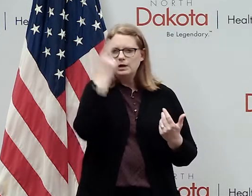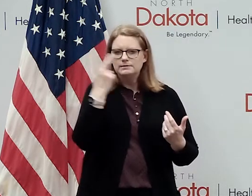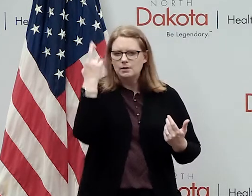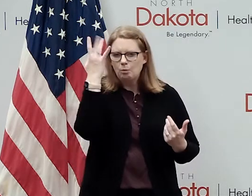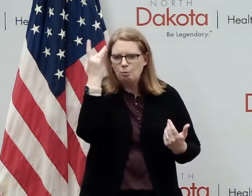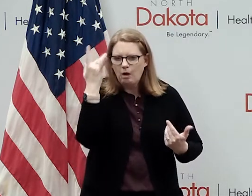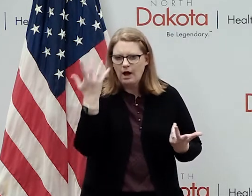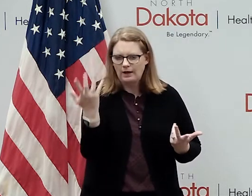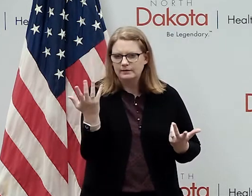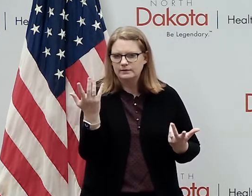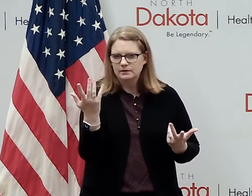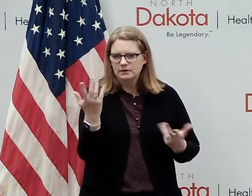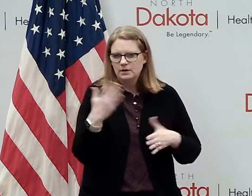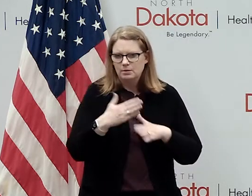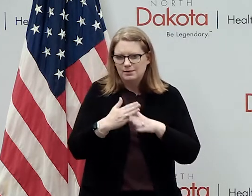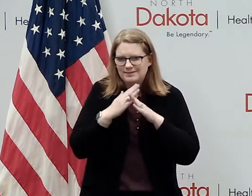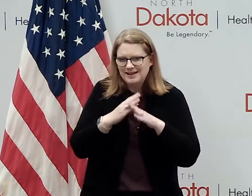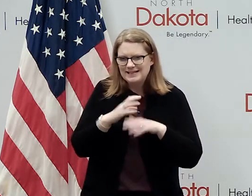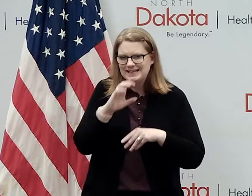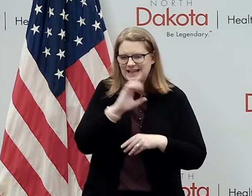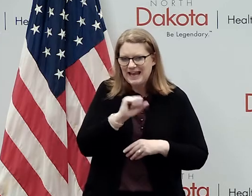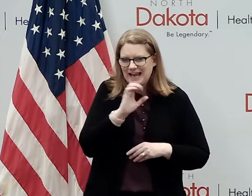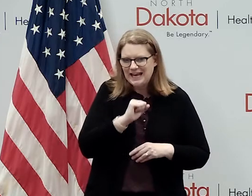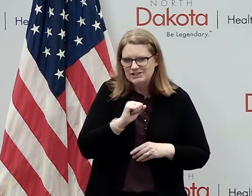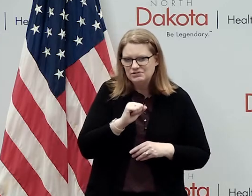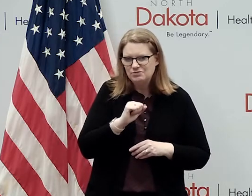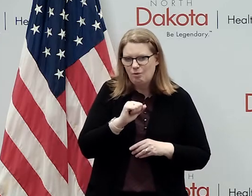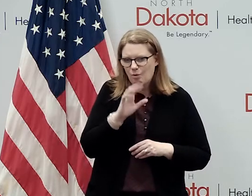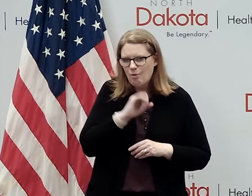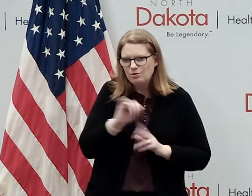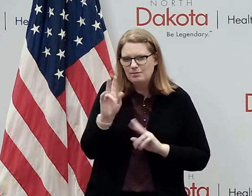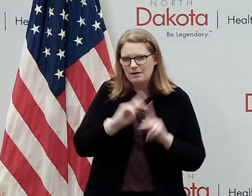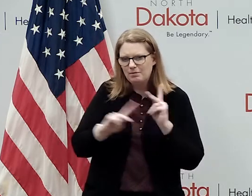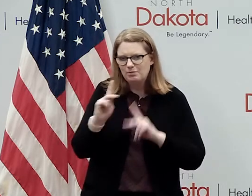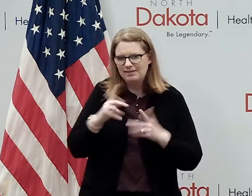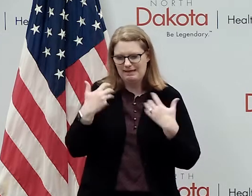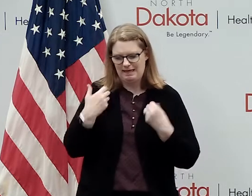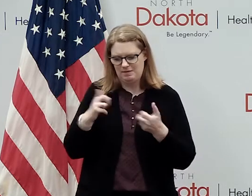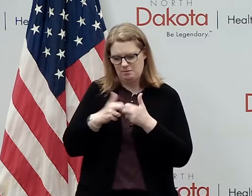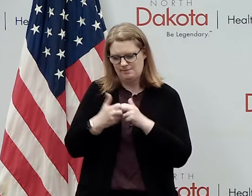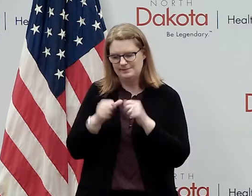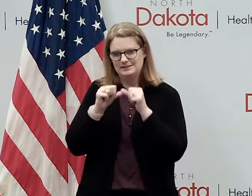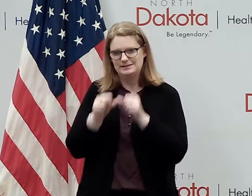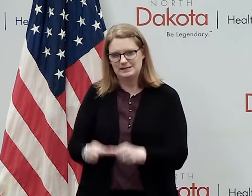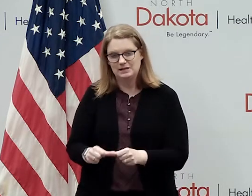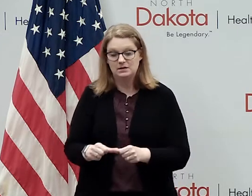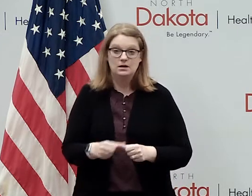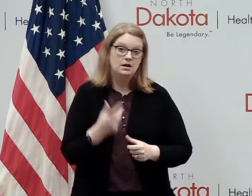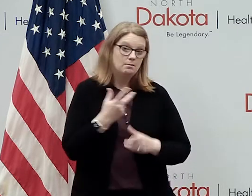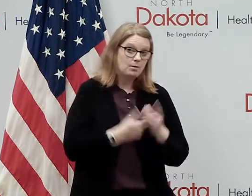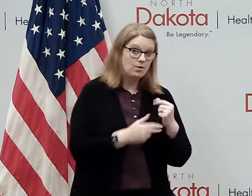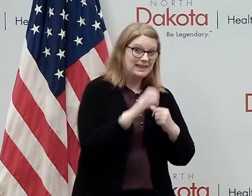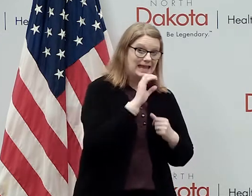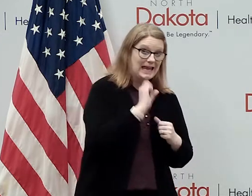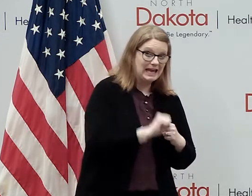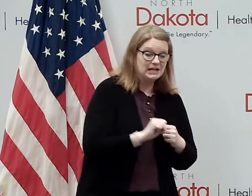protecting the elderly with underlying conditions, one of the places that people who have both age